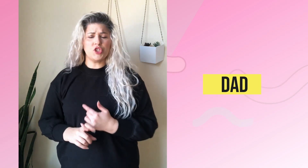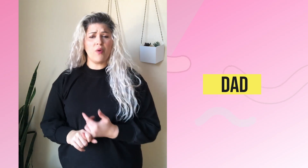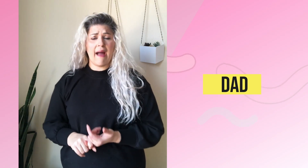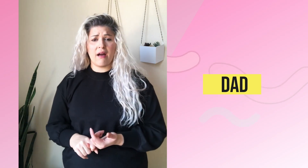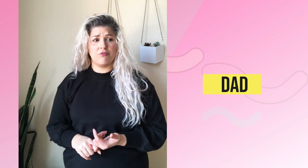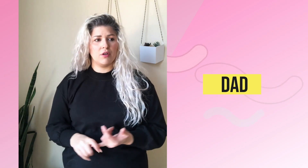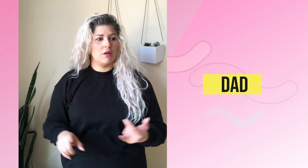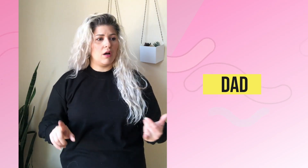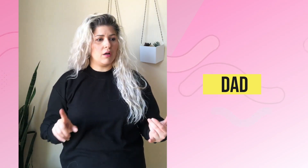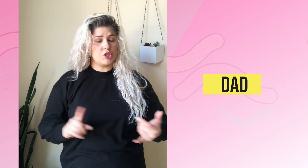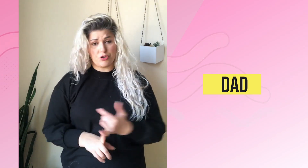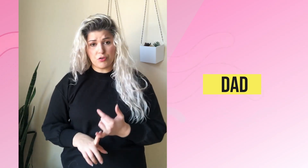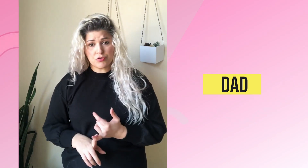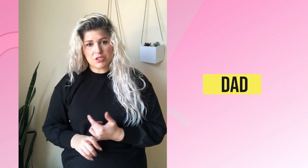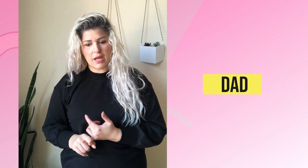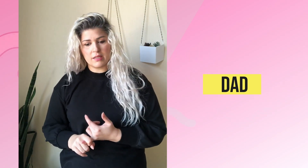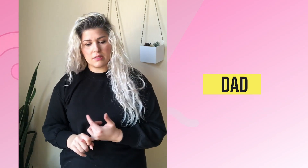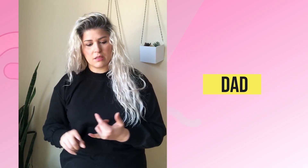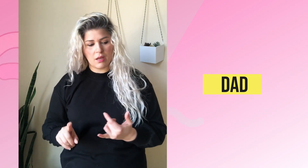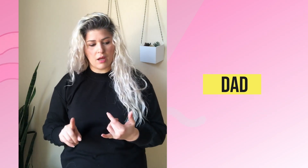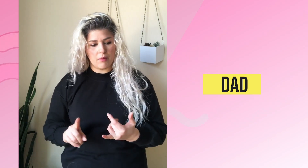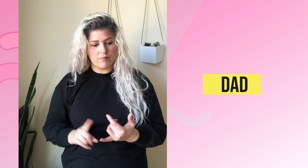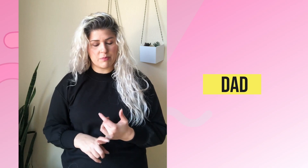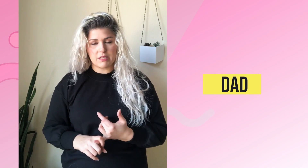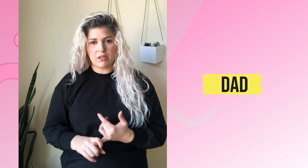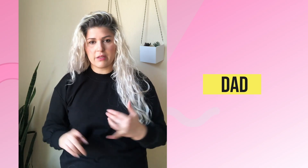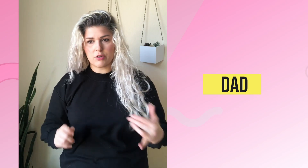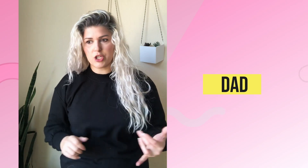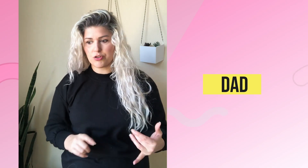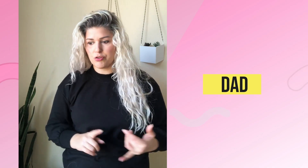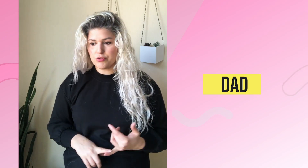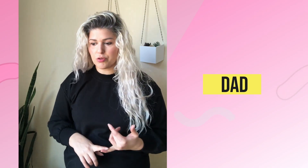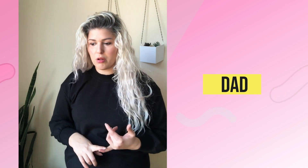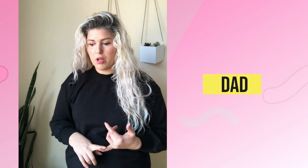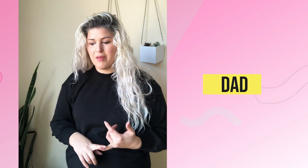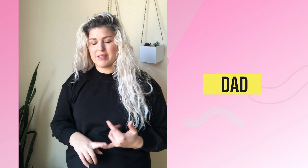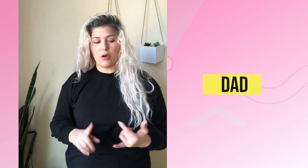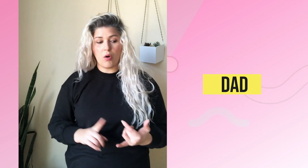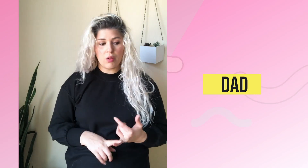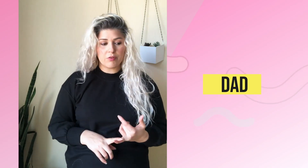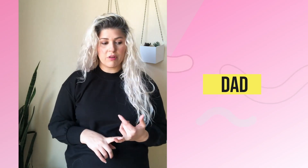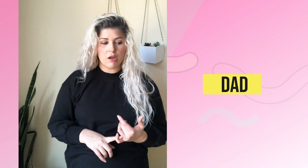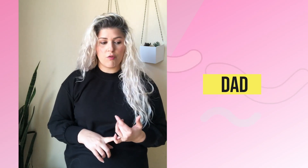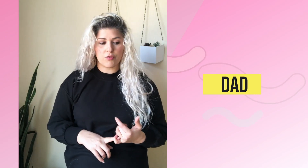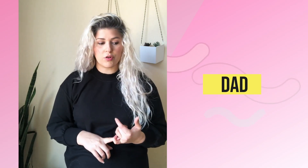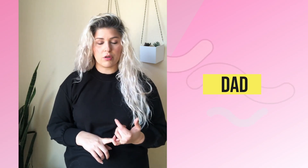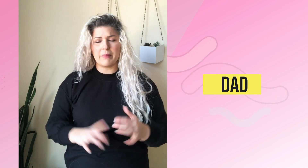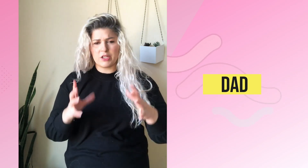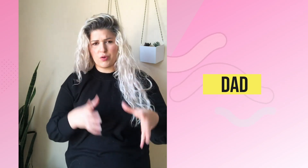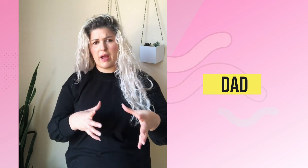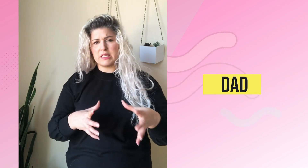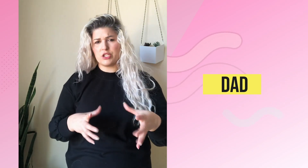We do have gender neutral signs, specifically that are gender neutral. That's a whole other video